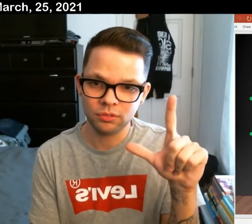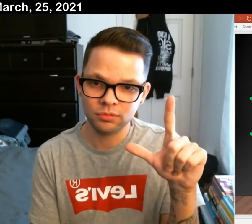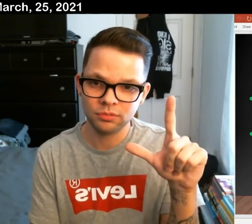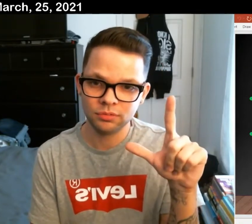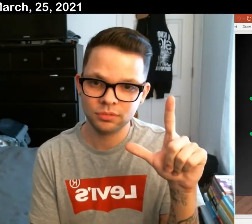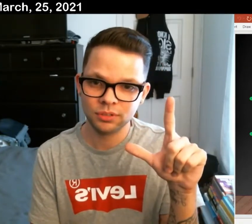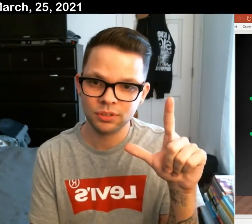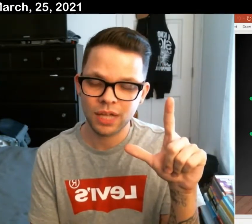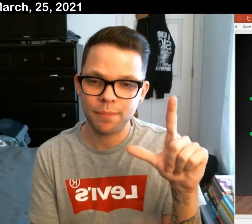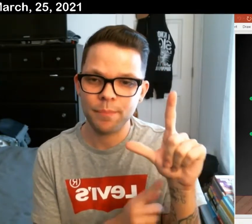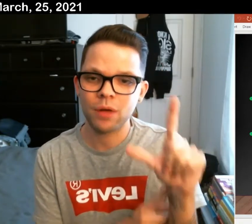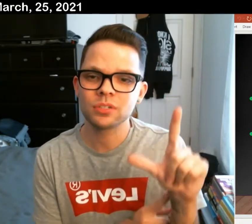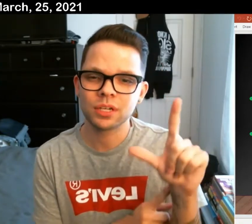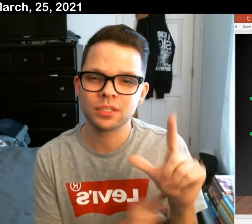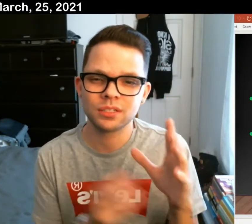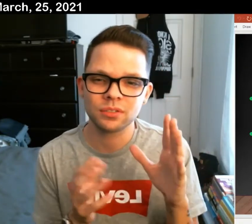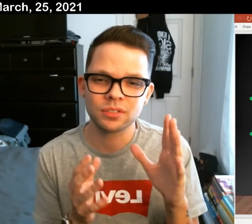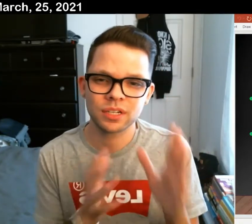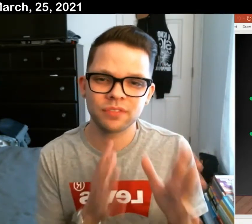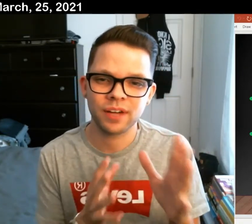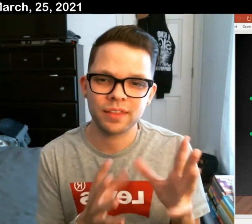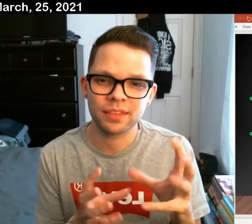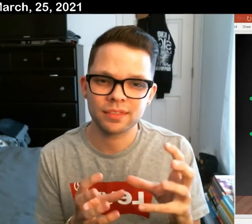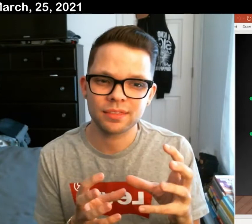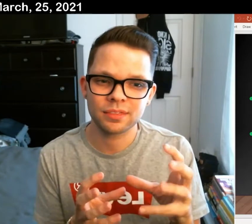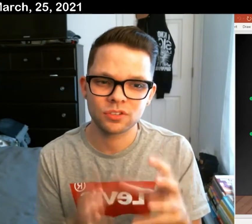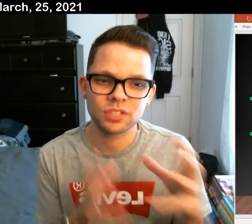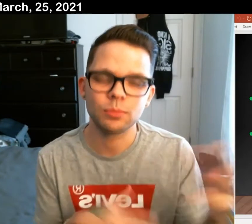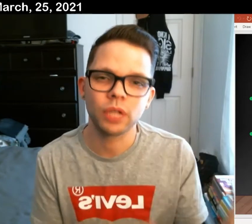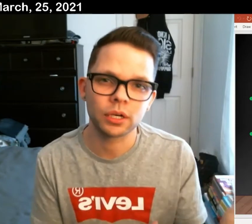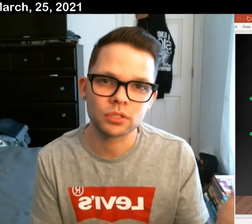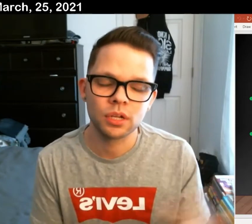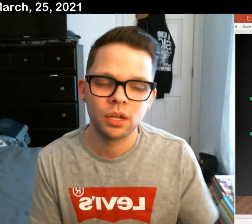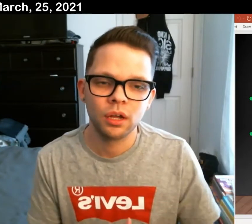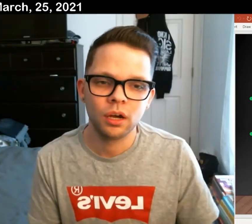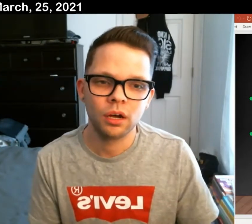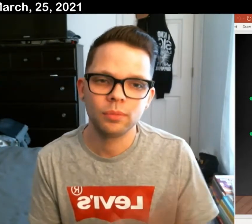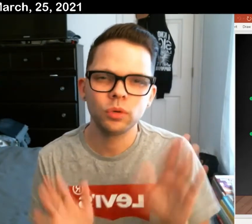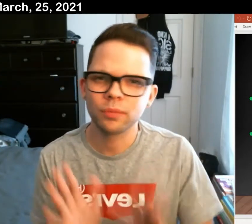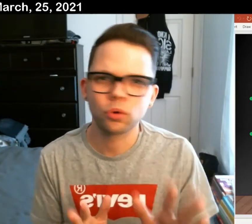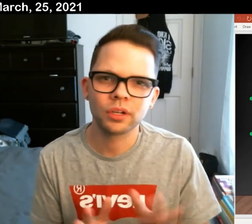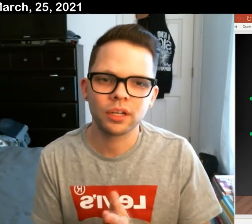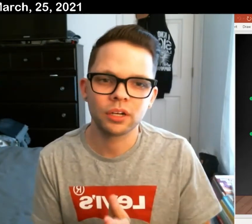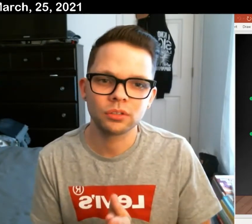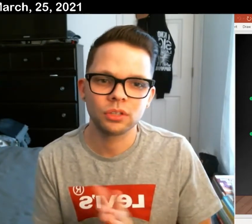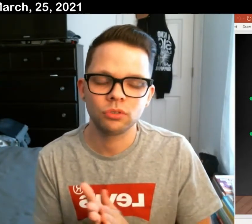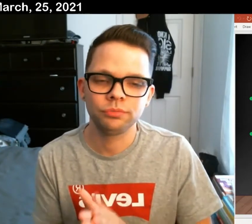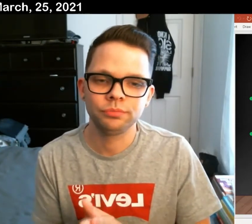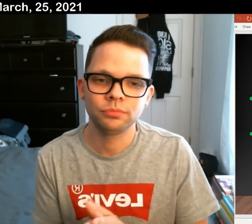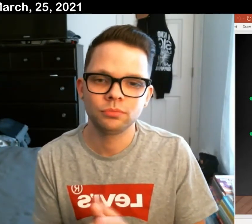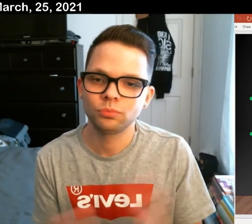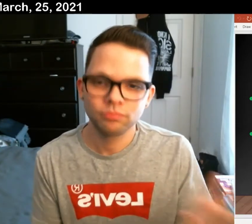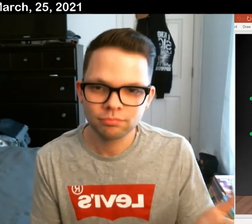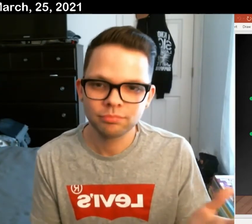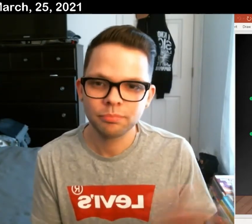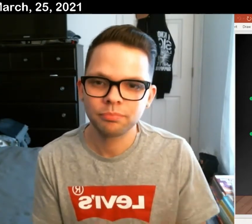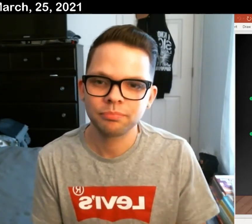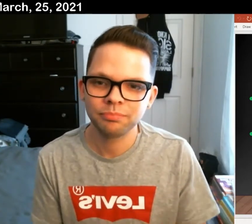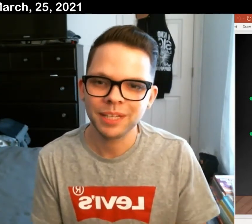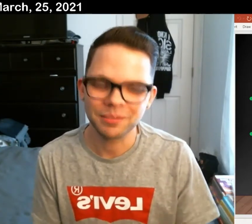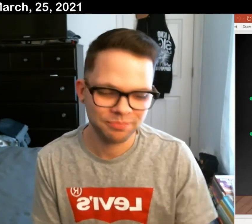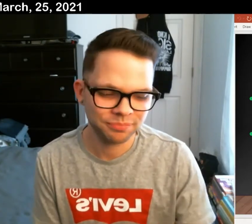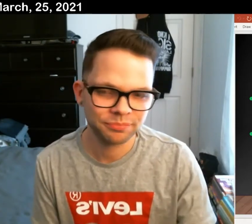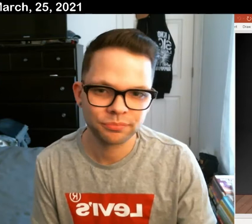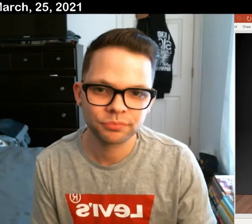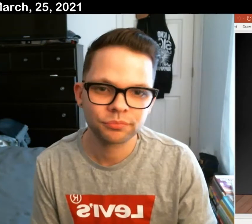F-A-L-L, I'm bouncing it to signify that there's double letters. But we'll get more into that later. So